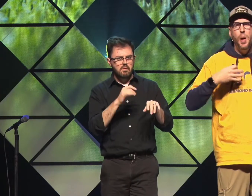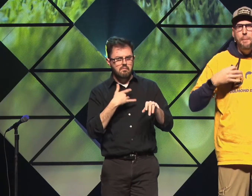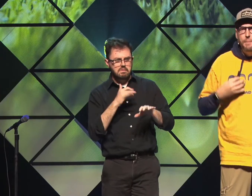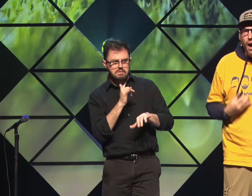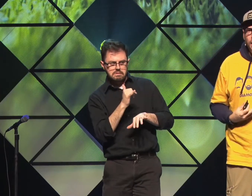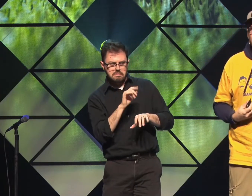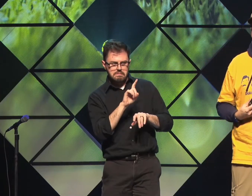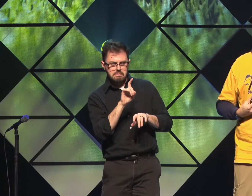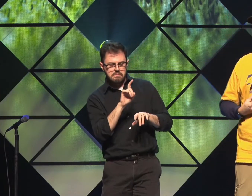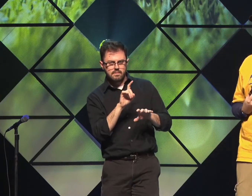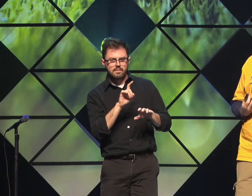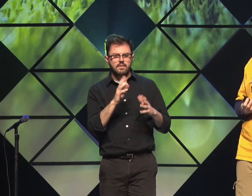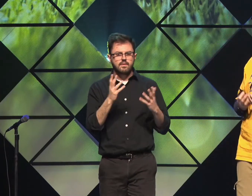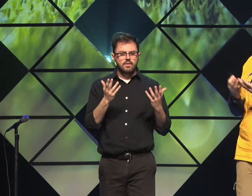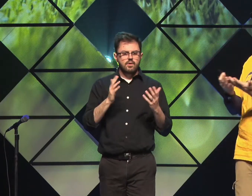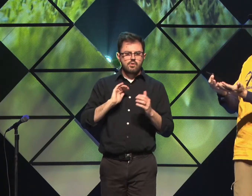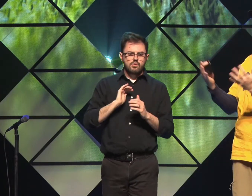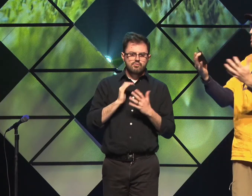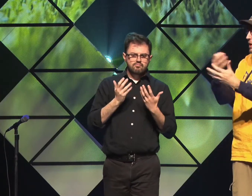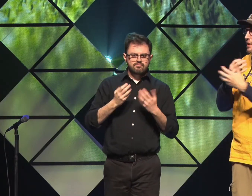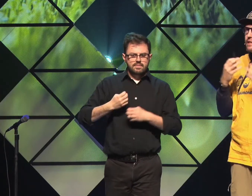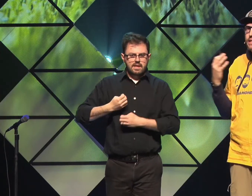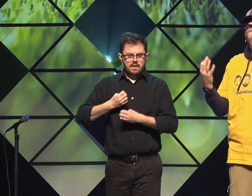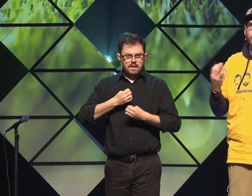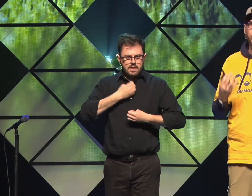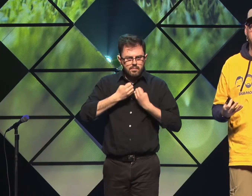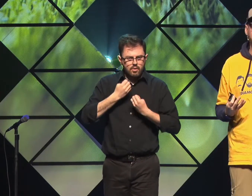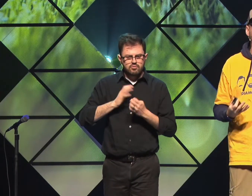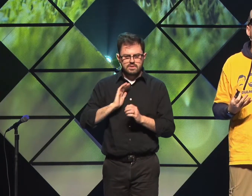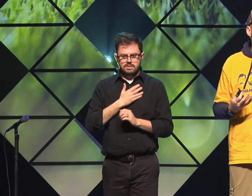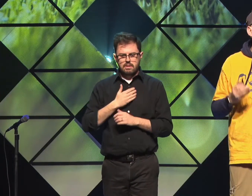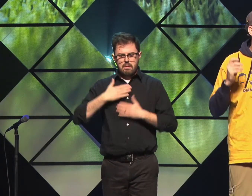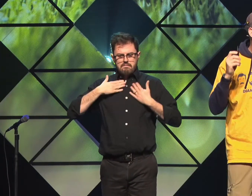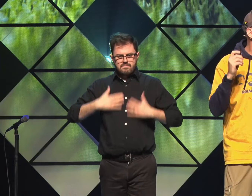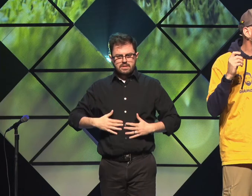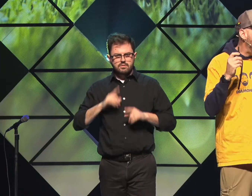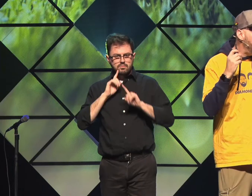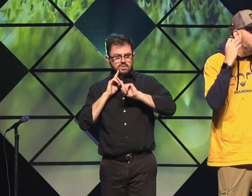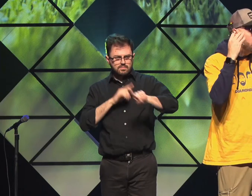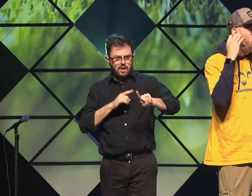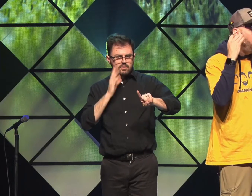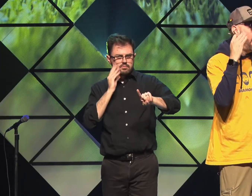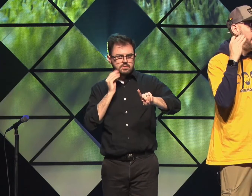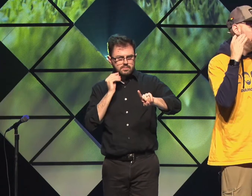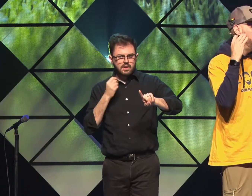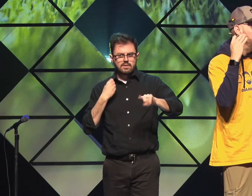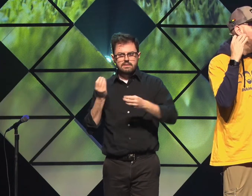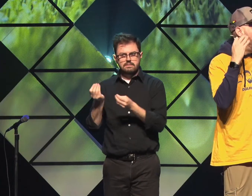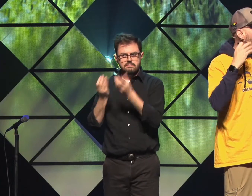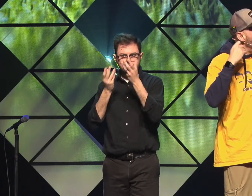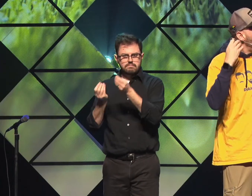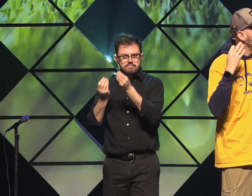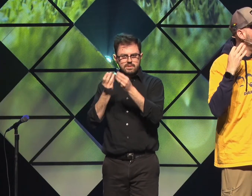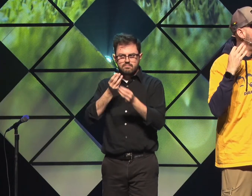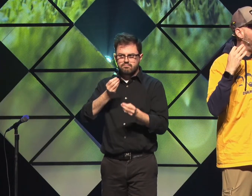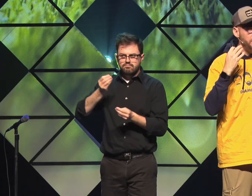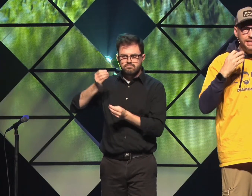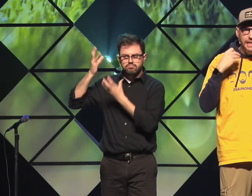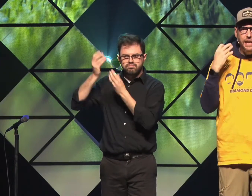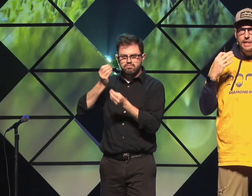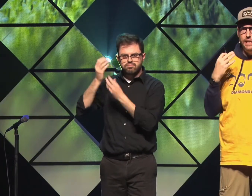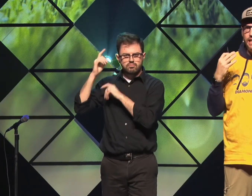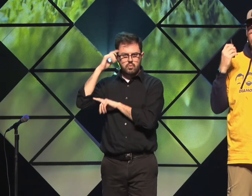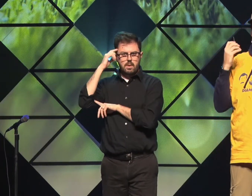physical bodily response to an experience that we're having, it's giving data to our mind. And then our emotional